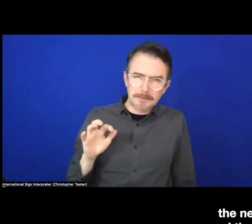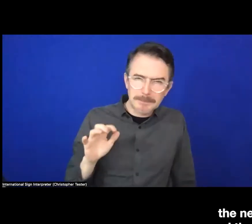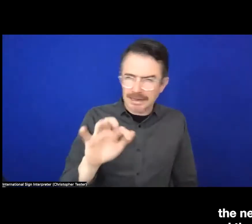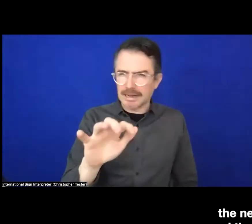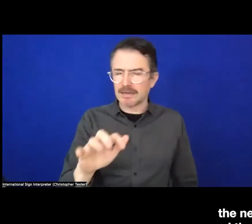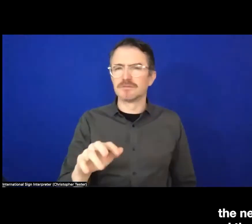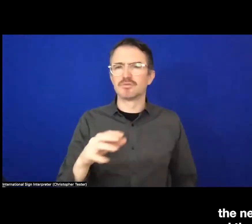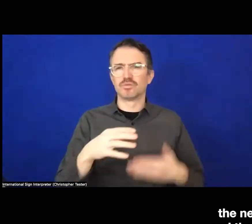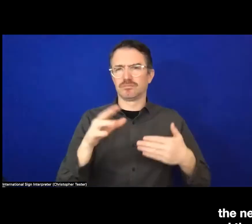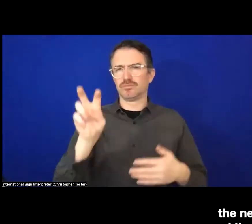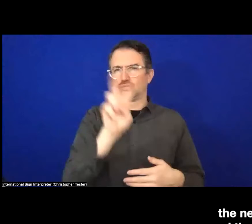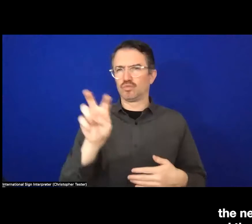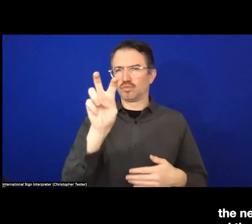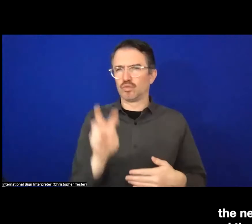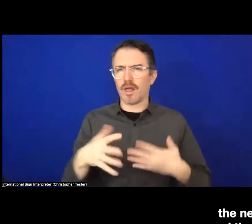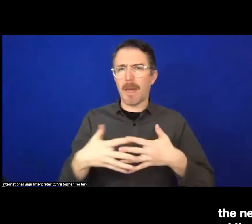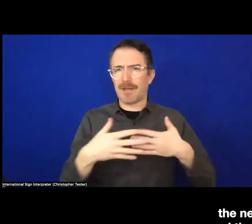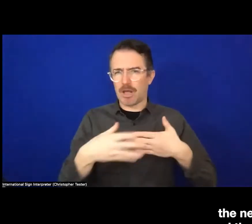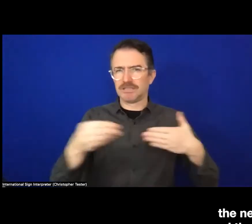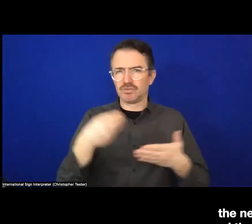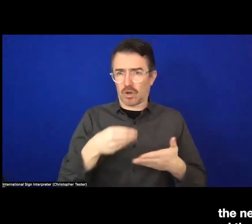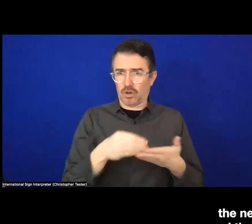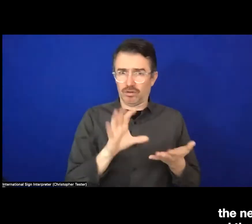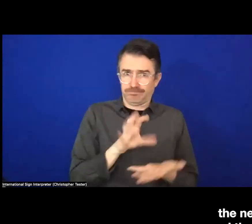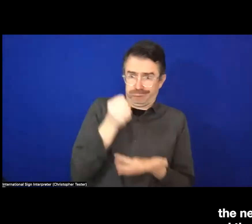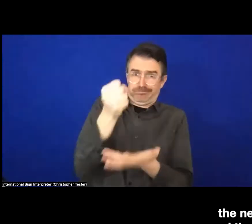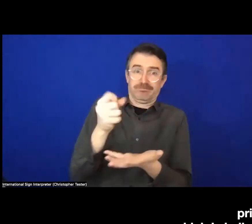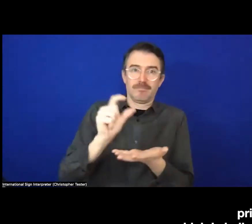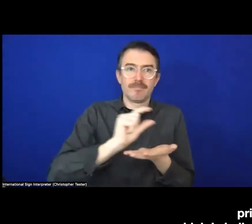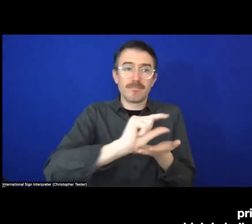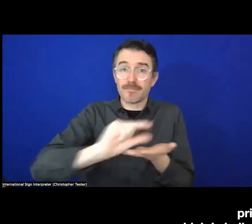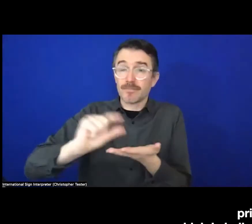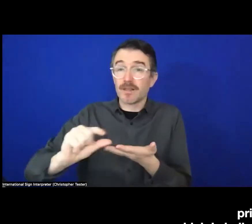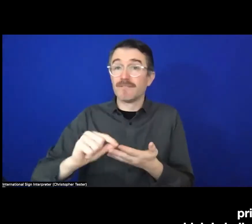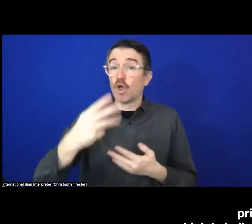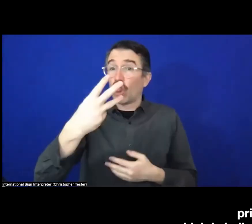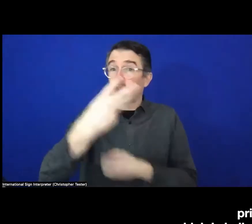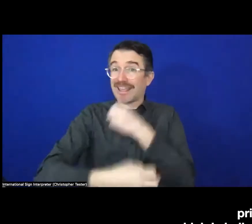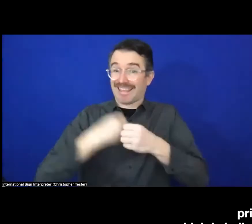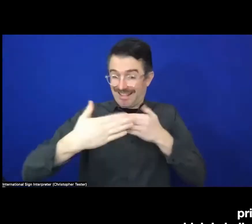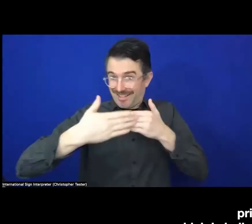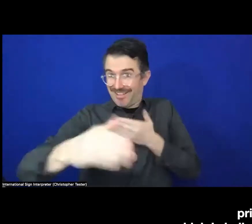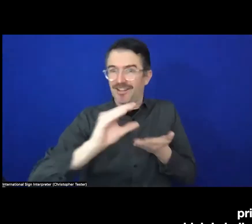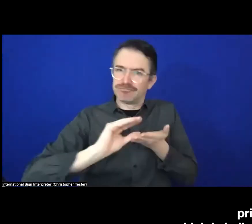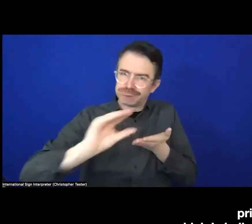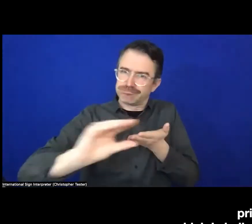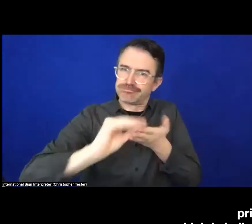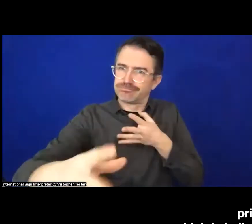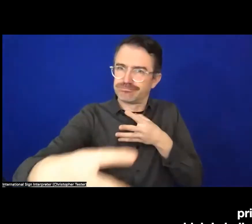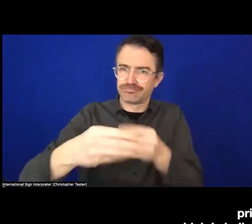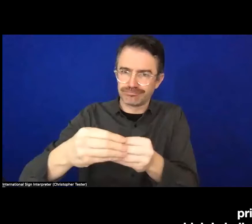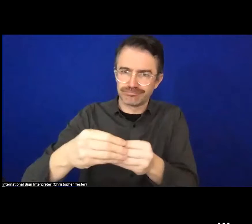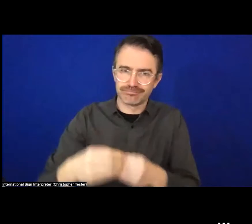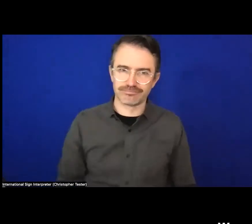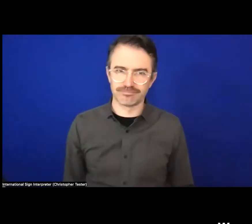the next 3 years. And they will go into 6 priority areas, which I shall